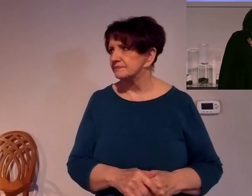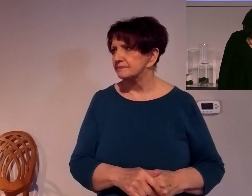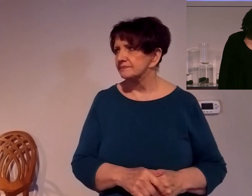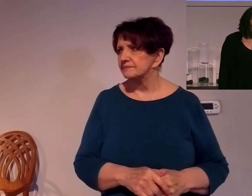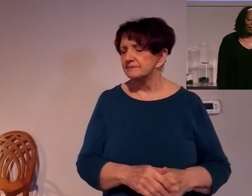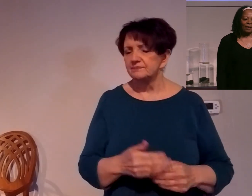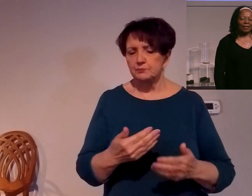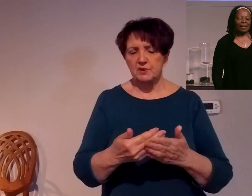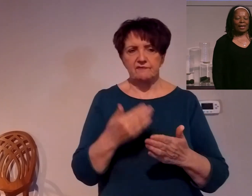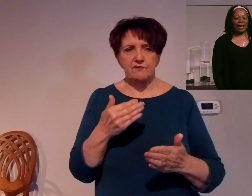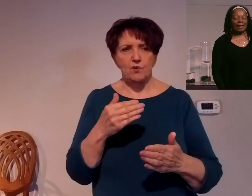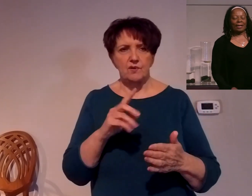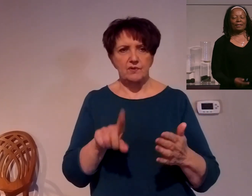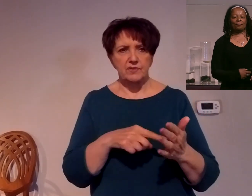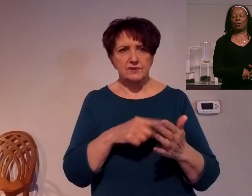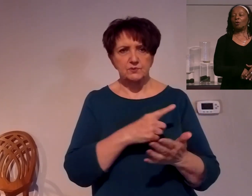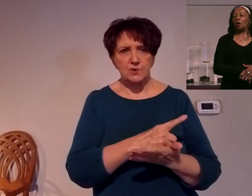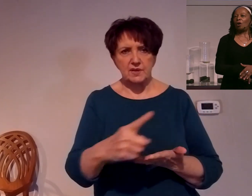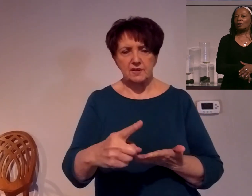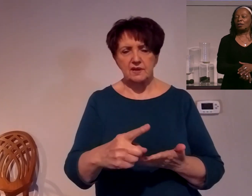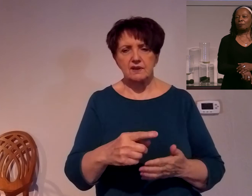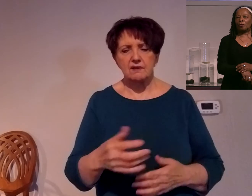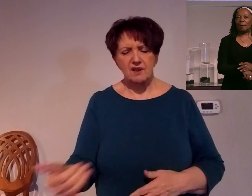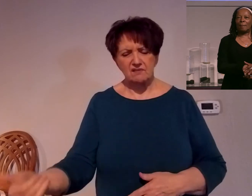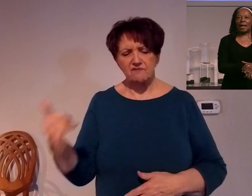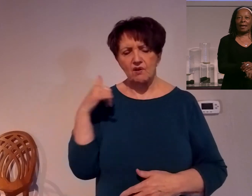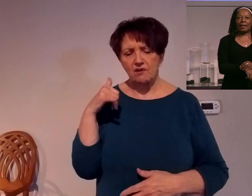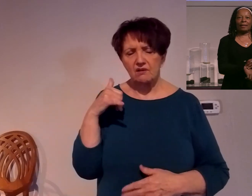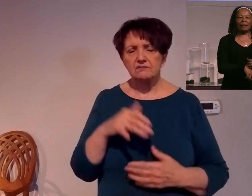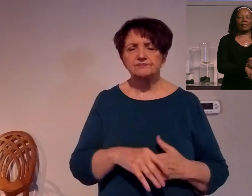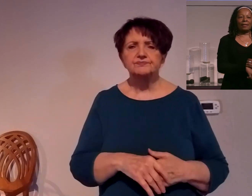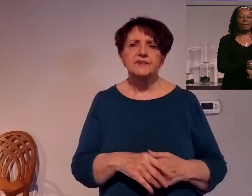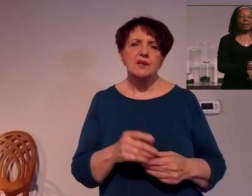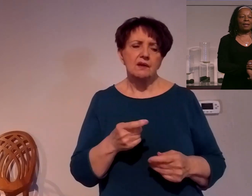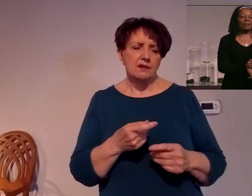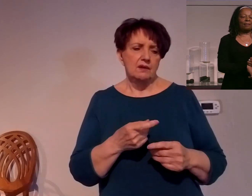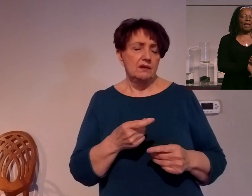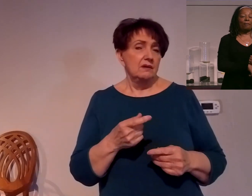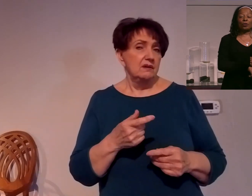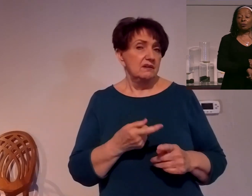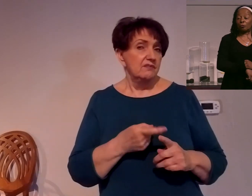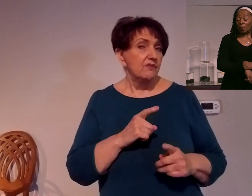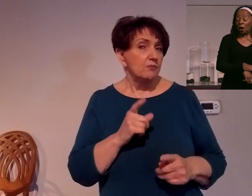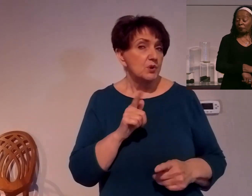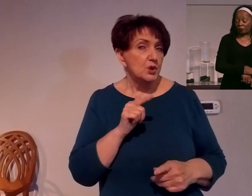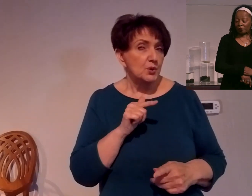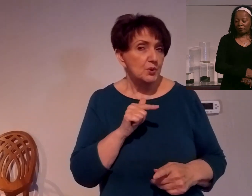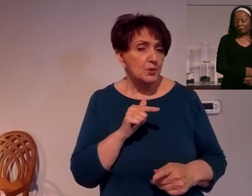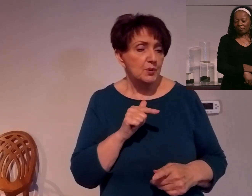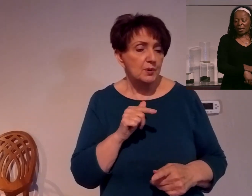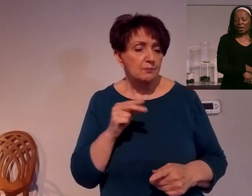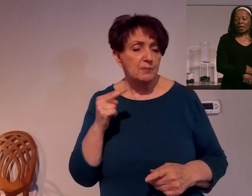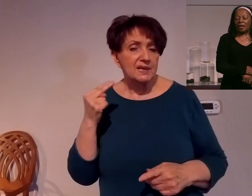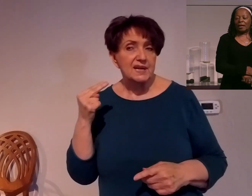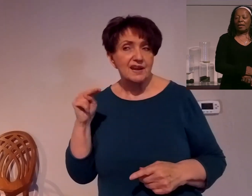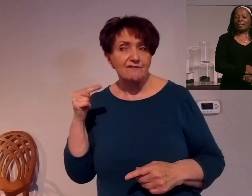Earlier this week, I got a phone call from my nephew's